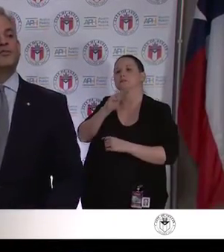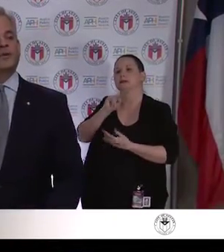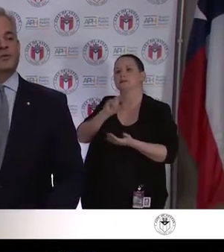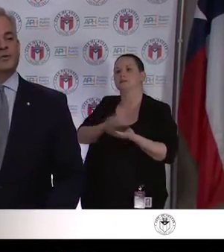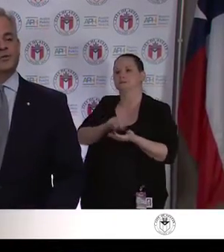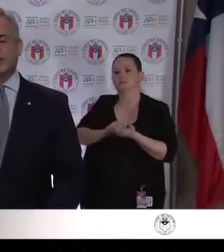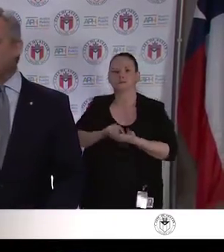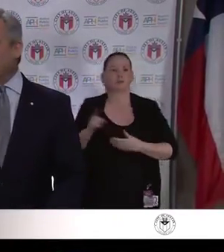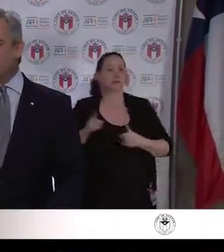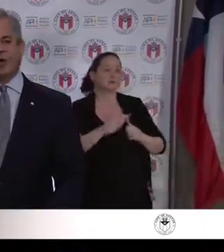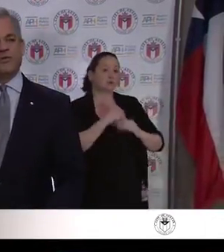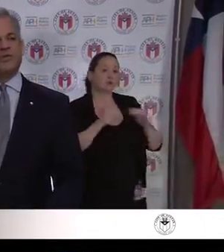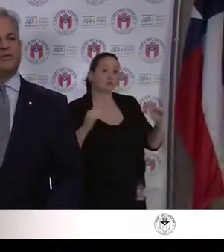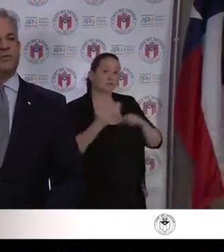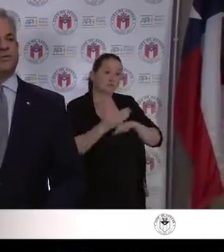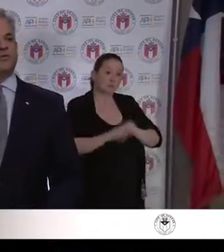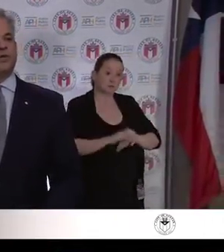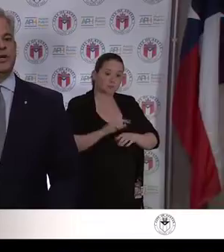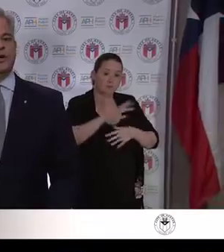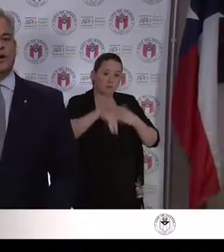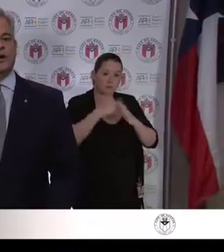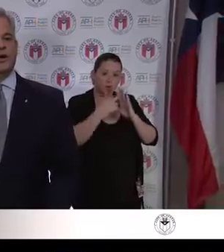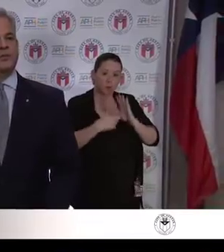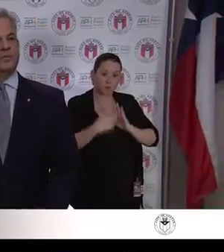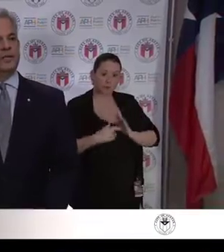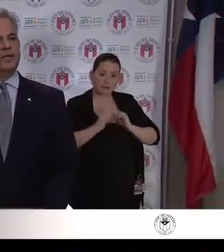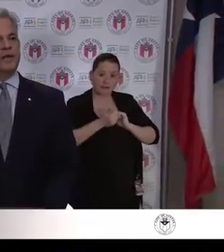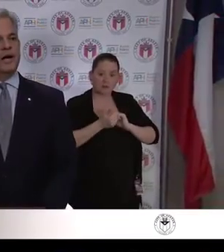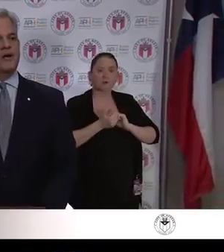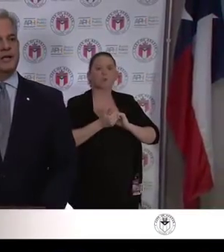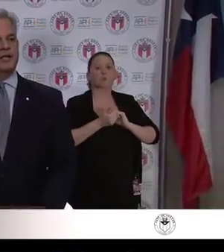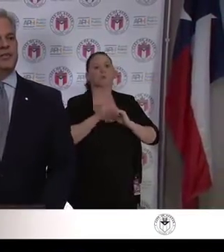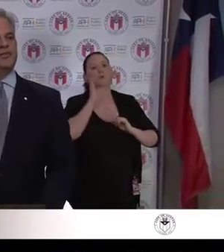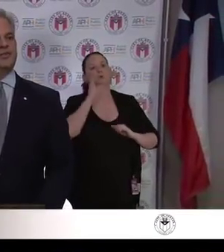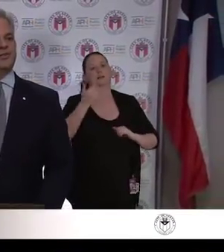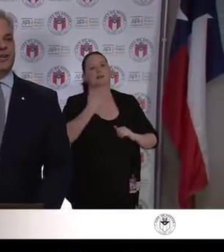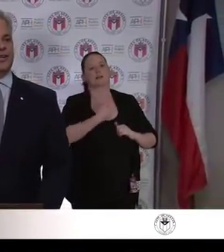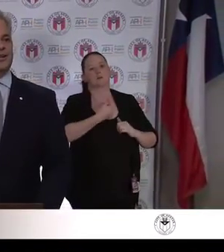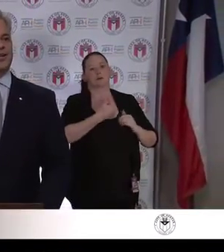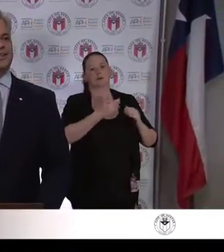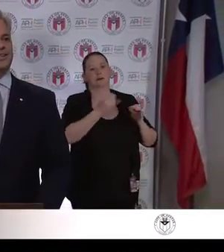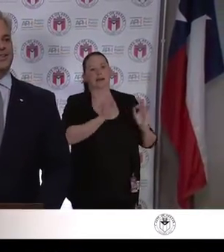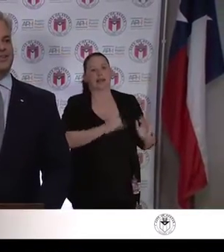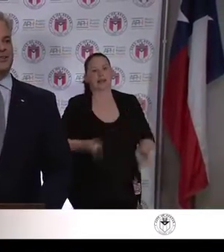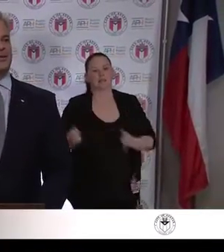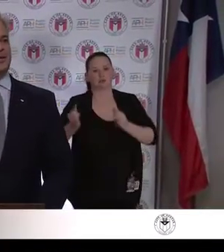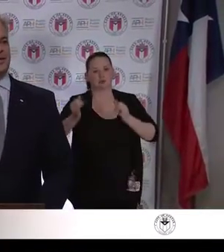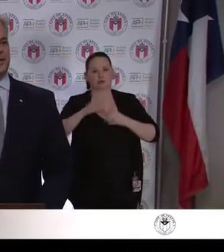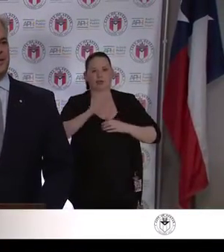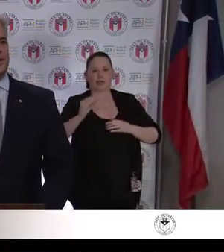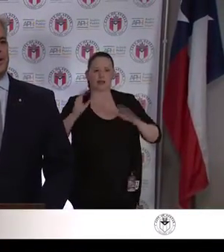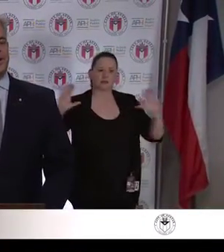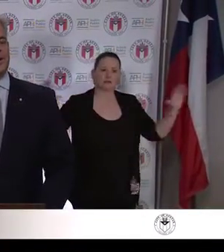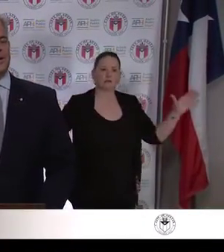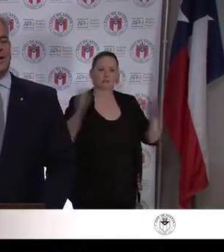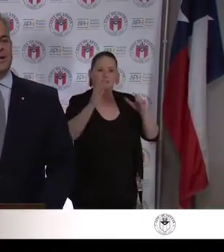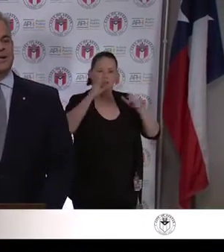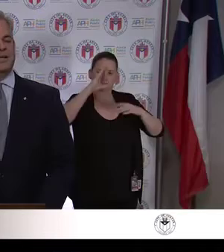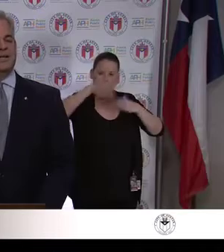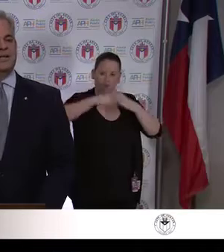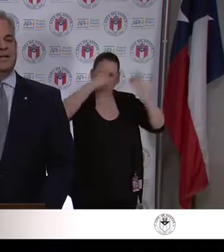of enforcement with respect to all of these rules are going to be our individual and collective commitment.